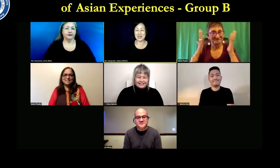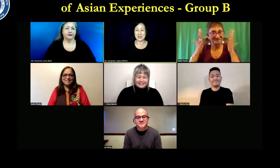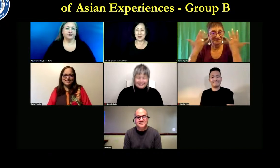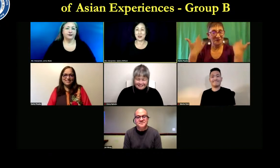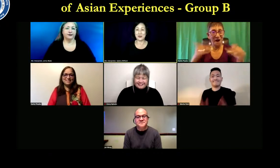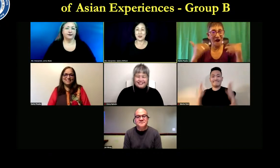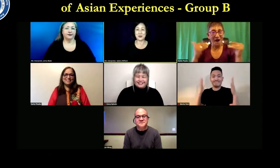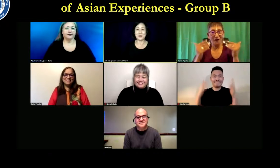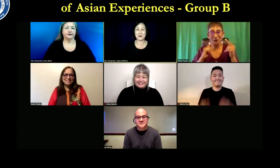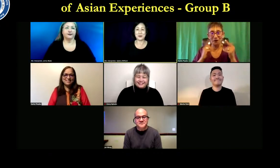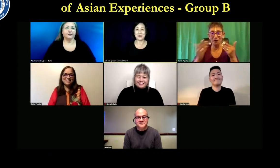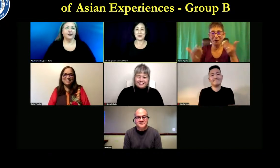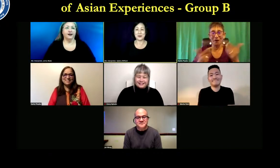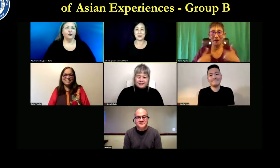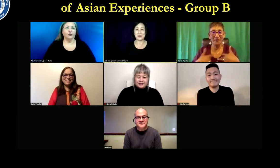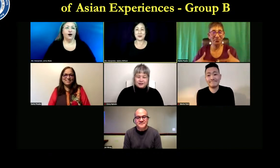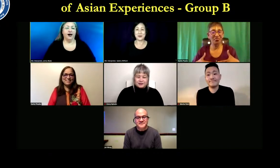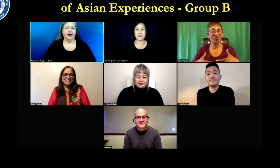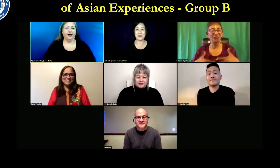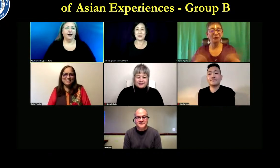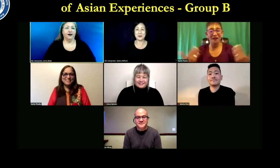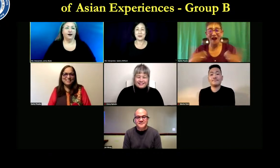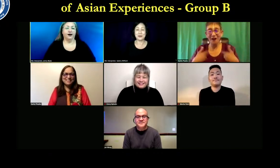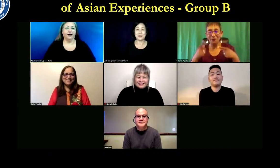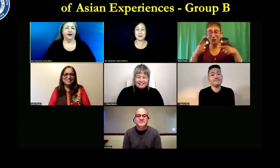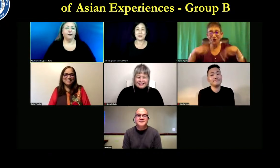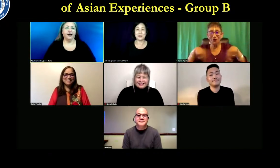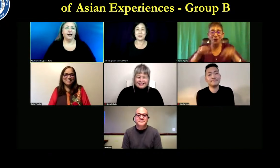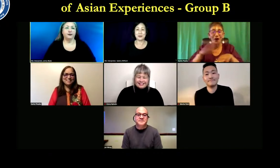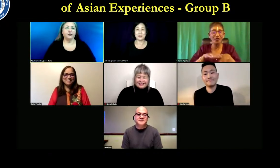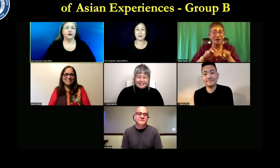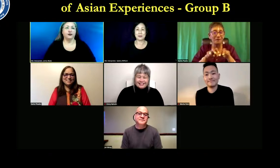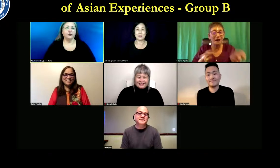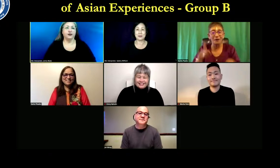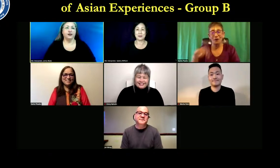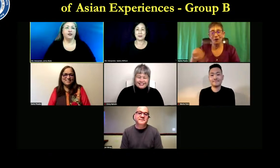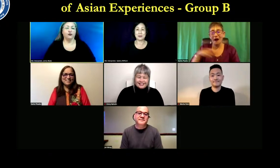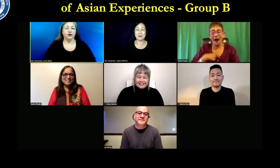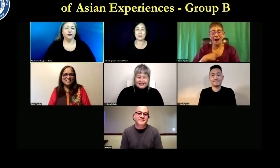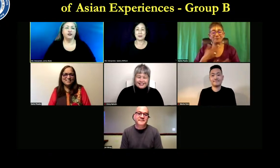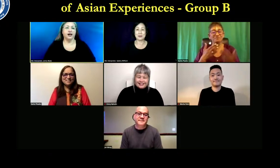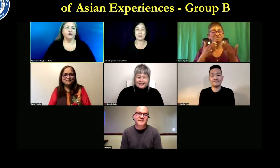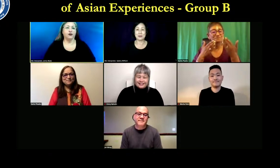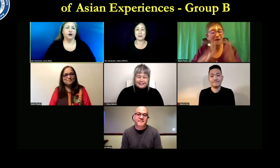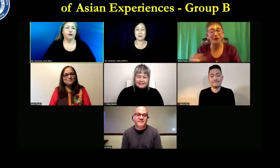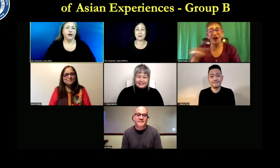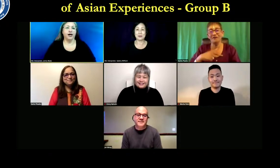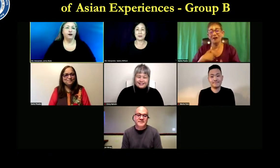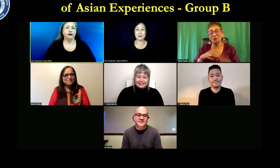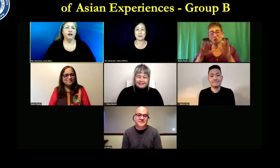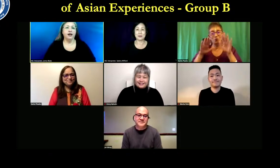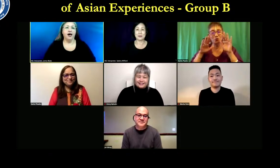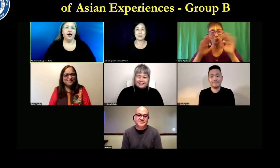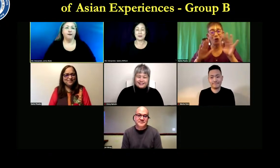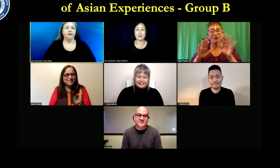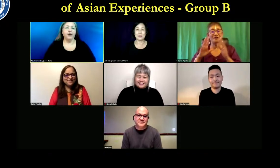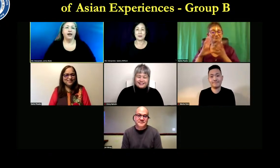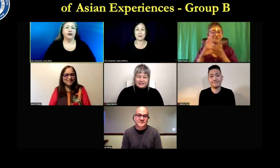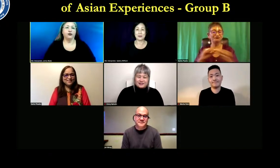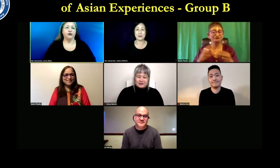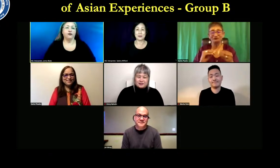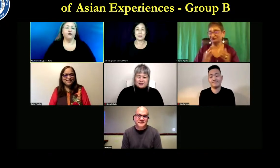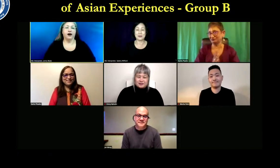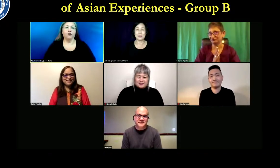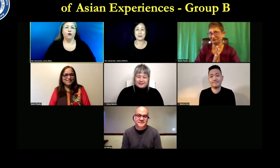So it's very nice to meet all of you. Wow, I am absolutely thrilled to have you on our panel. I